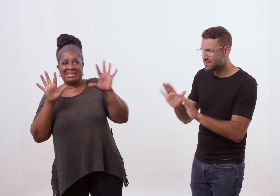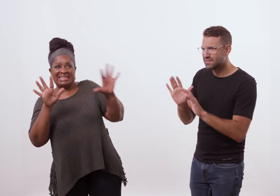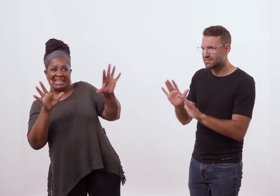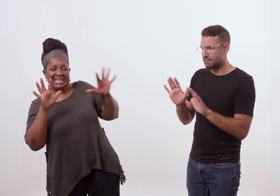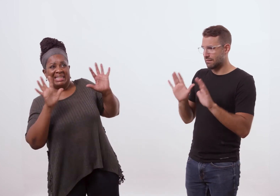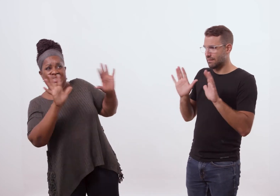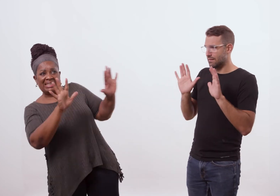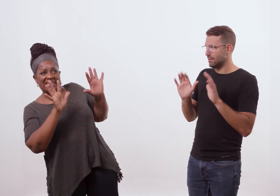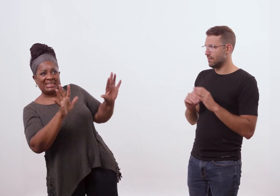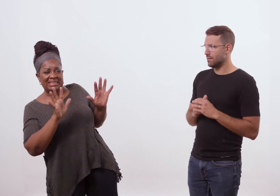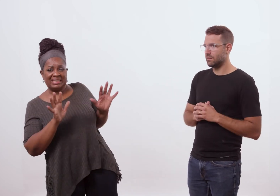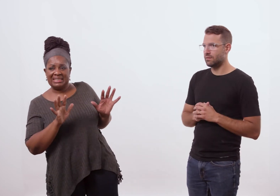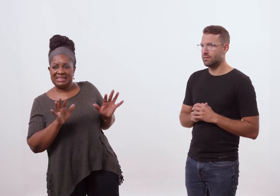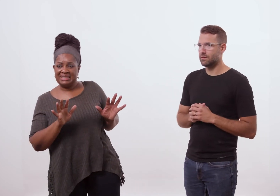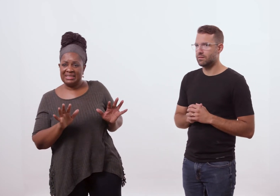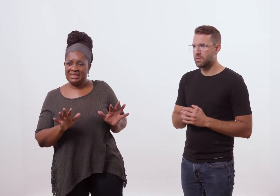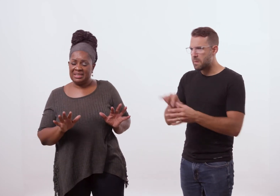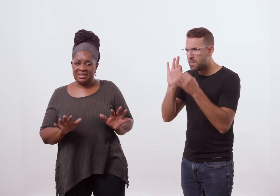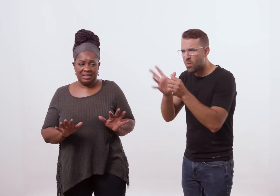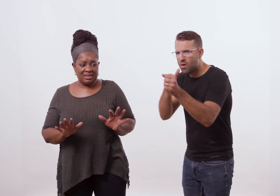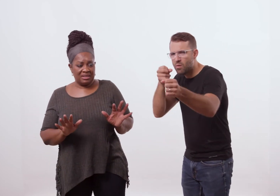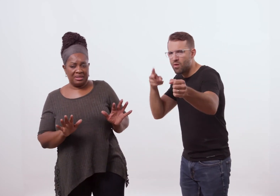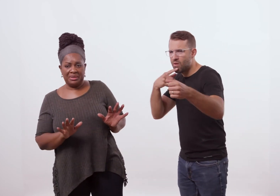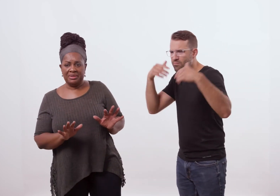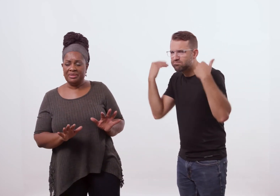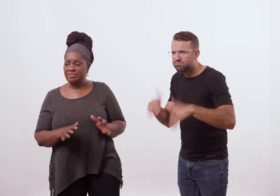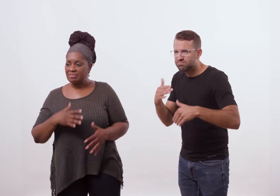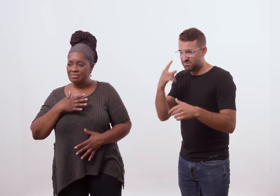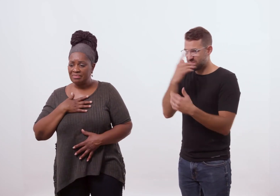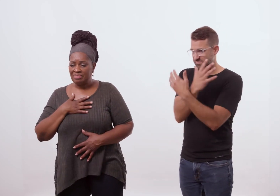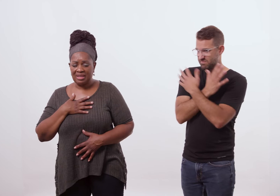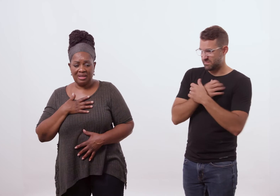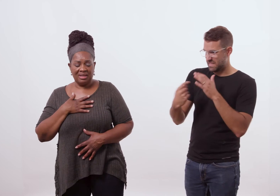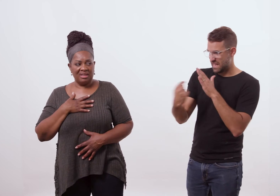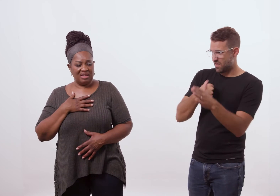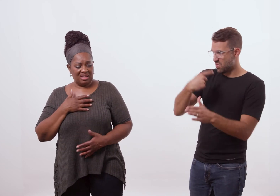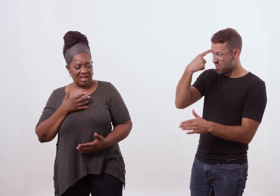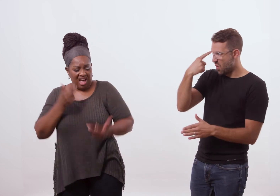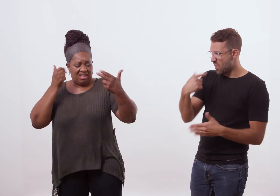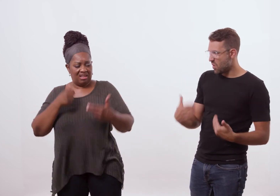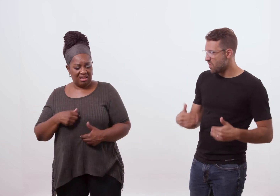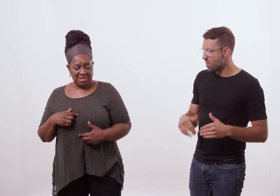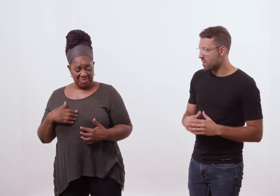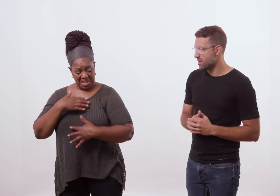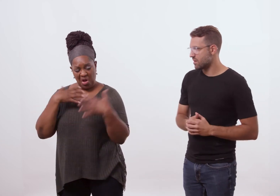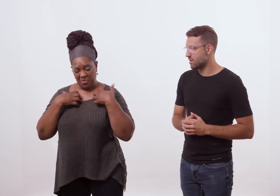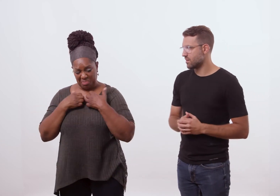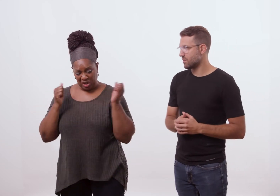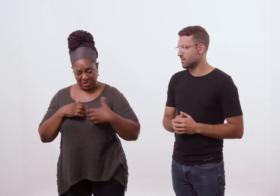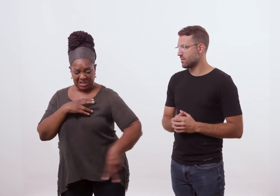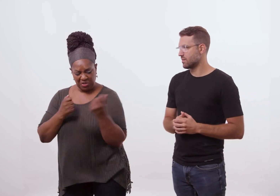Oh, perfect shots. I was sure old Cracktooth had me. Ha! As if all the bears in the woods could take you from